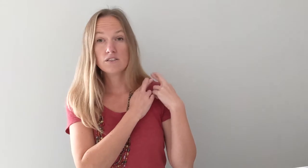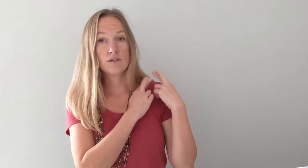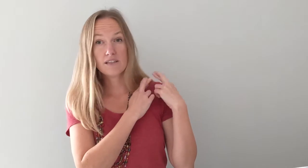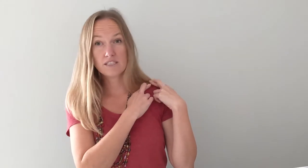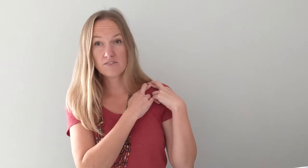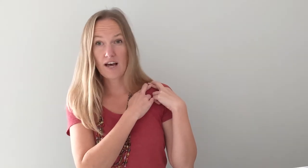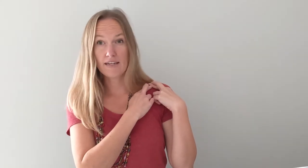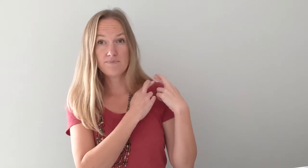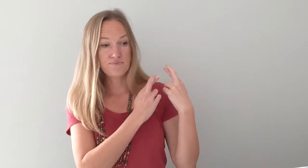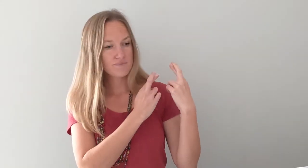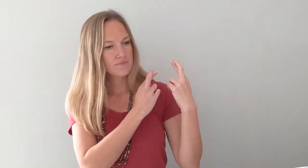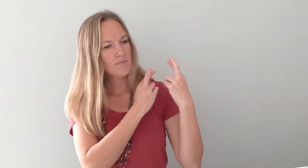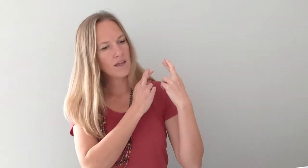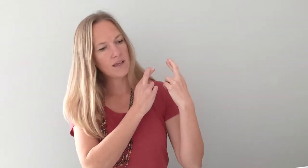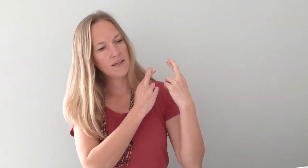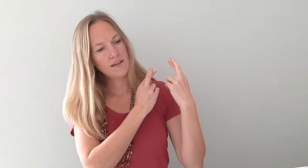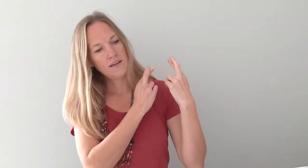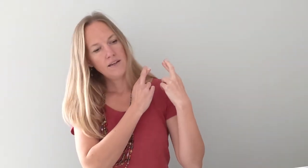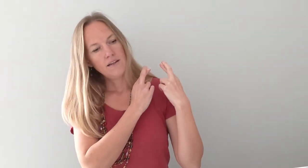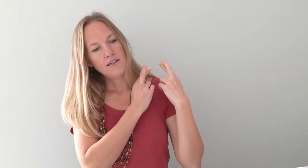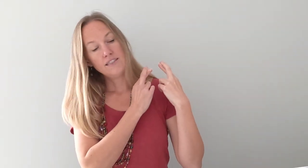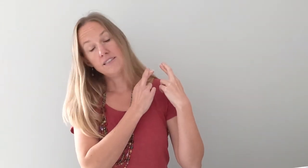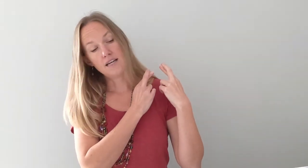either is fine, okay? His